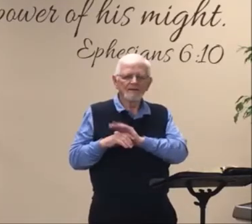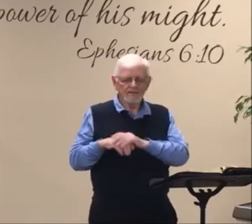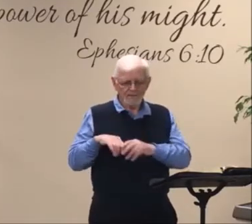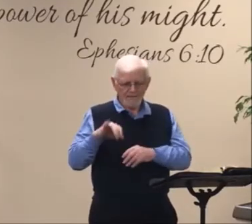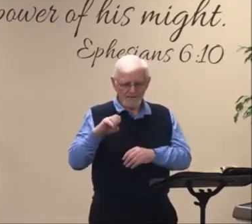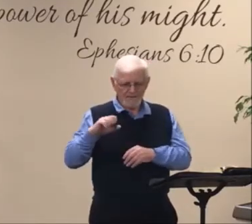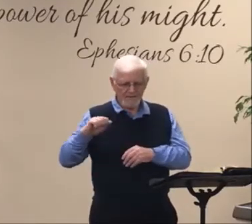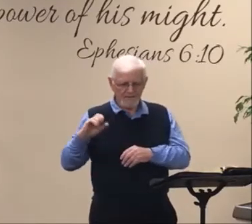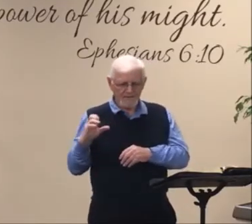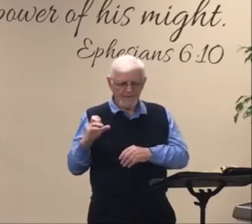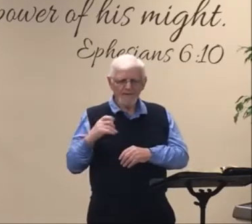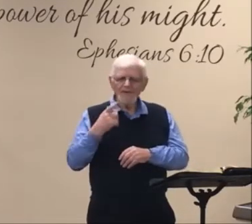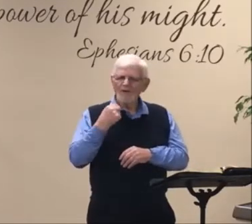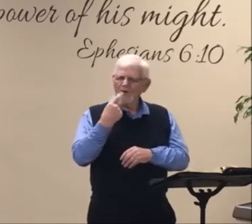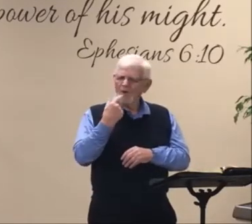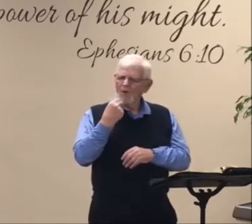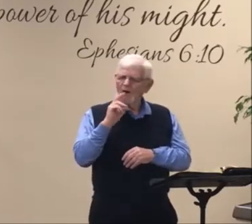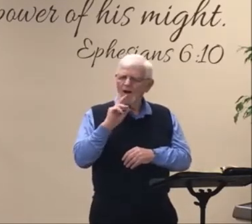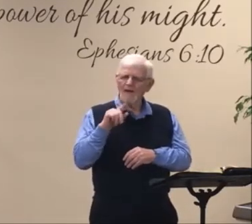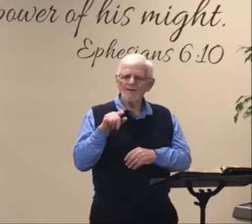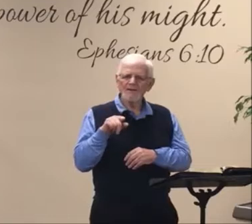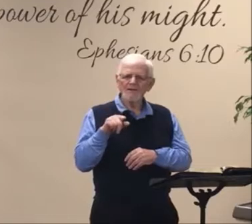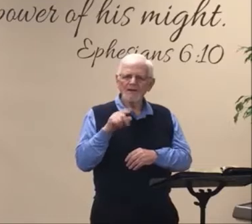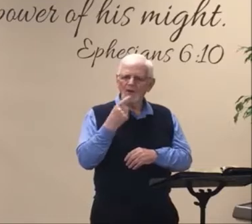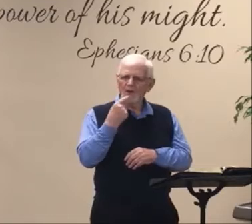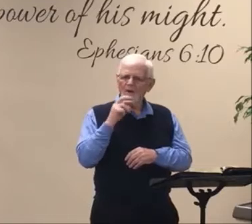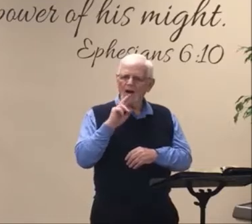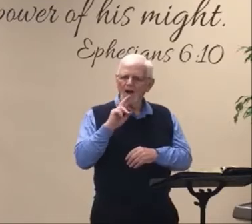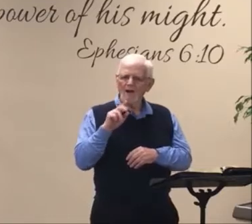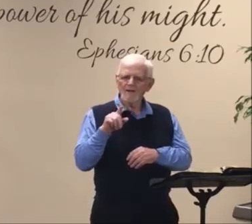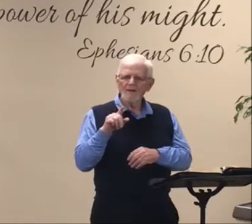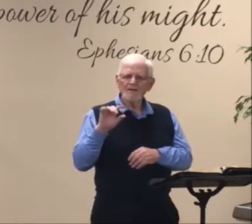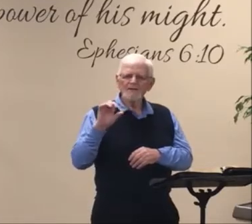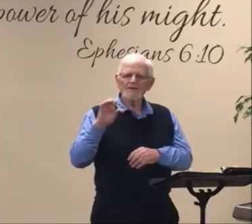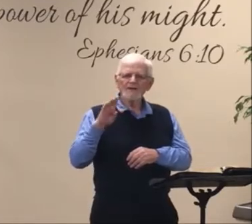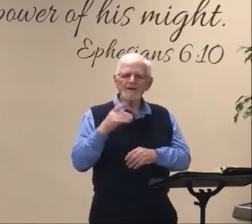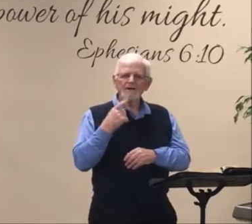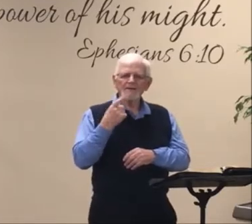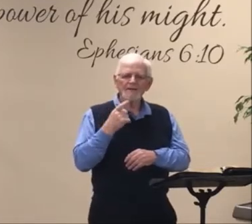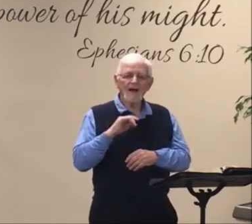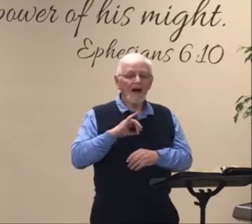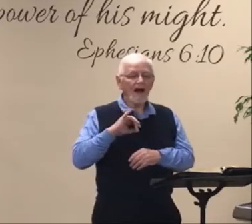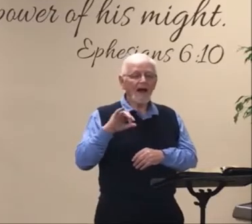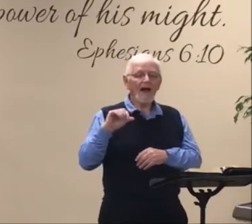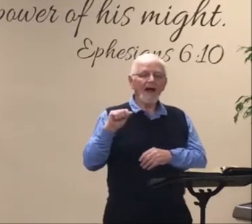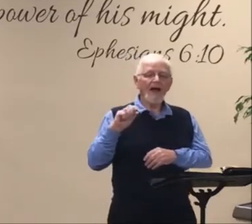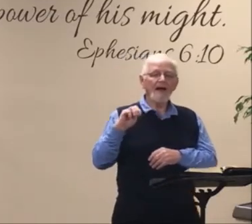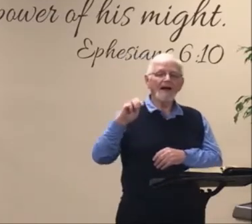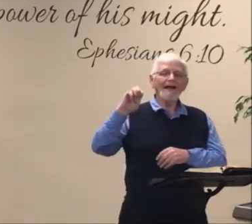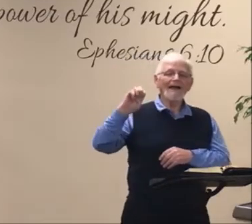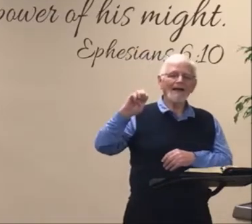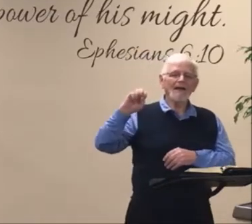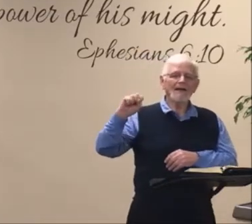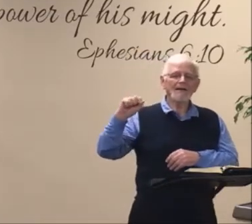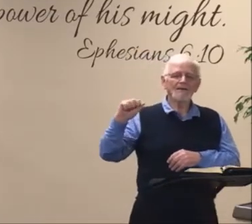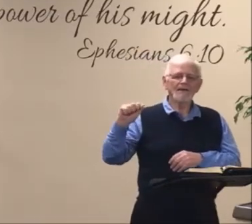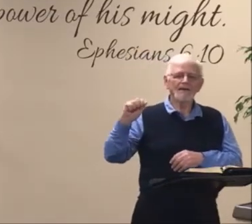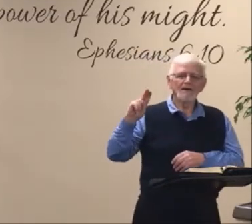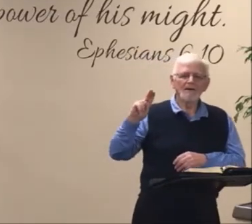Isaac said, who are you? Who are you? And Jacob said, I am Esau, thy